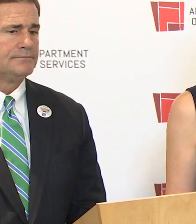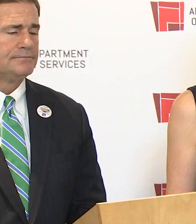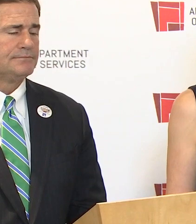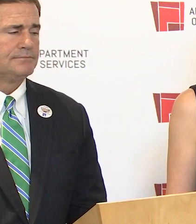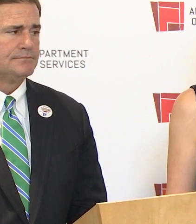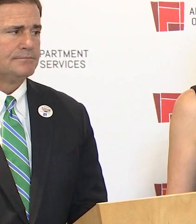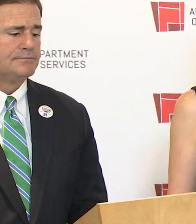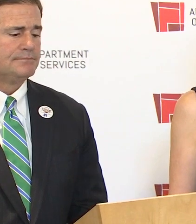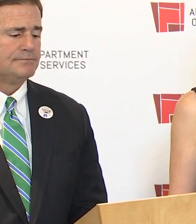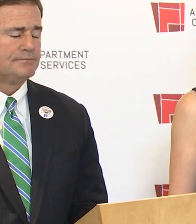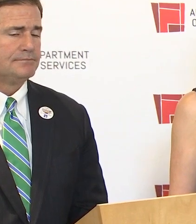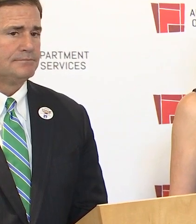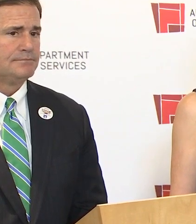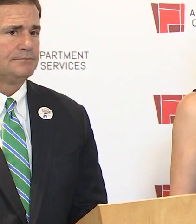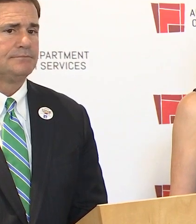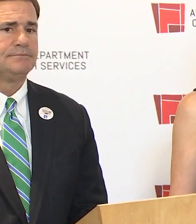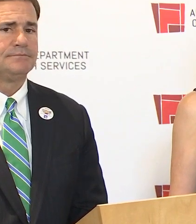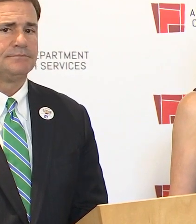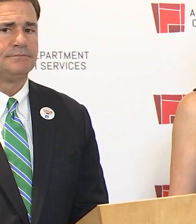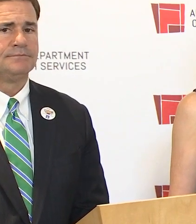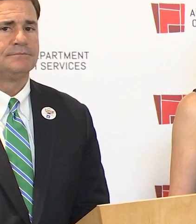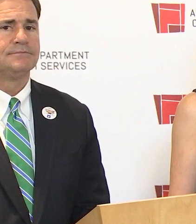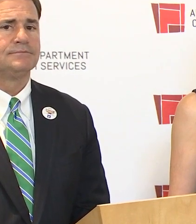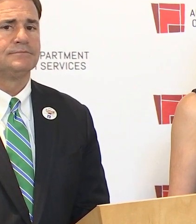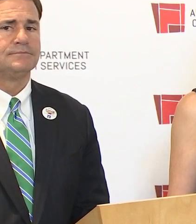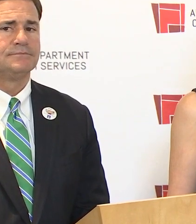implement appropriate infection prevention practices for